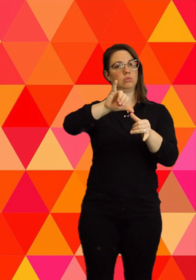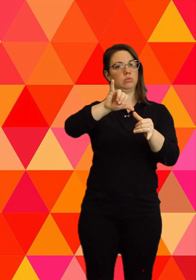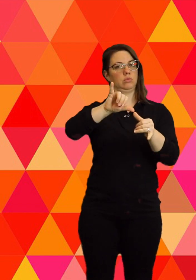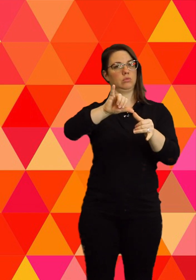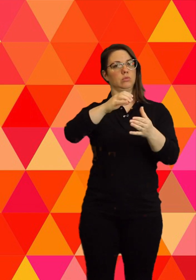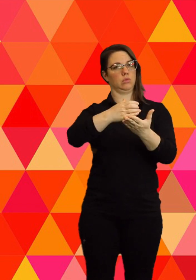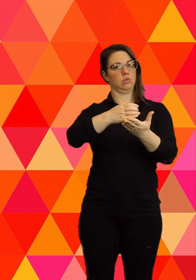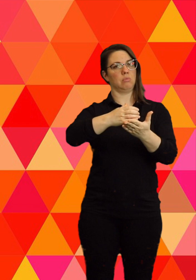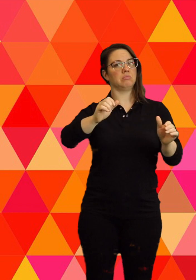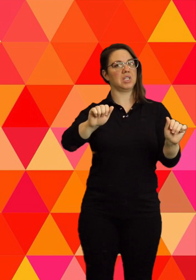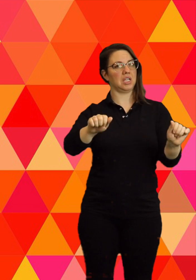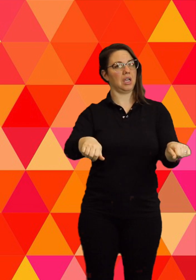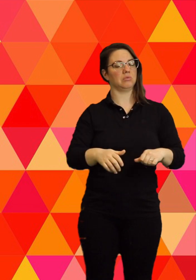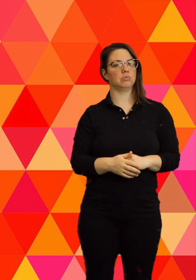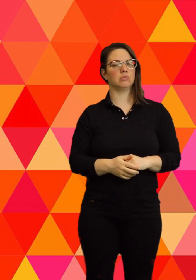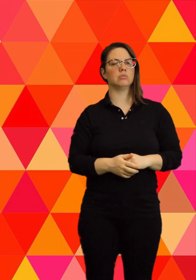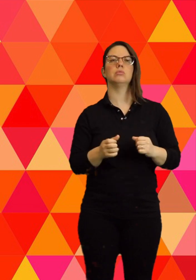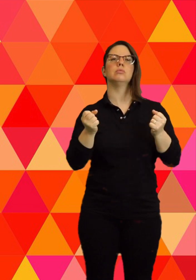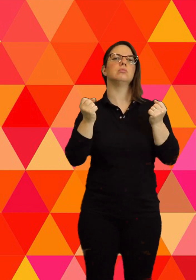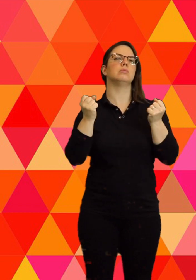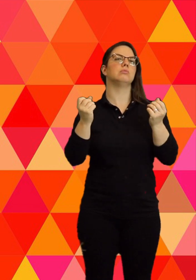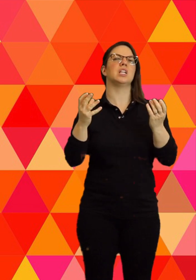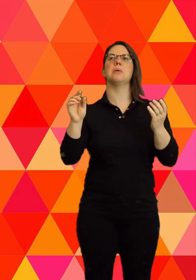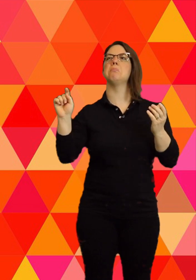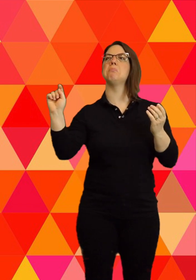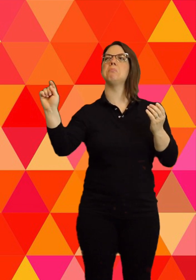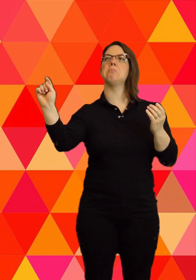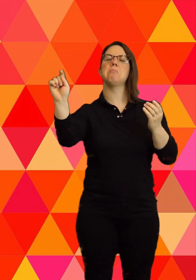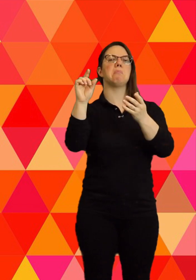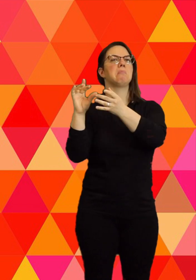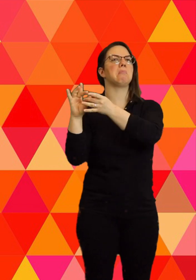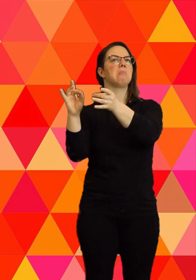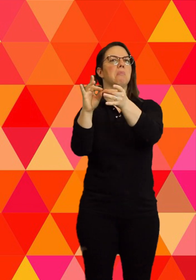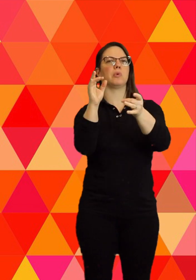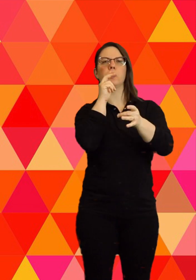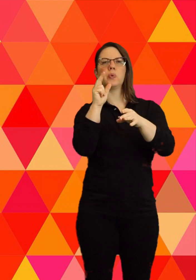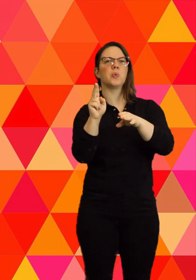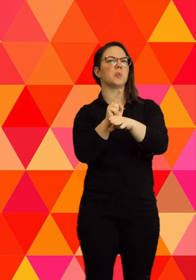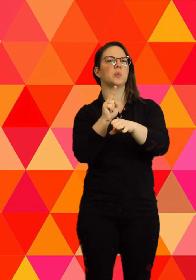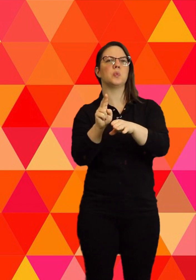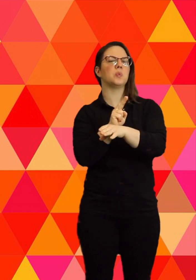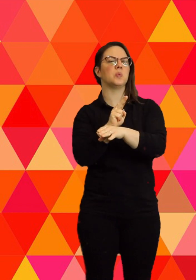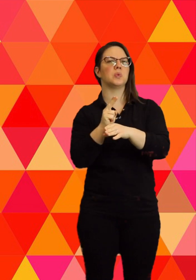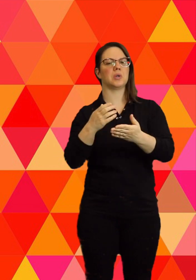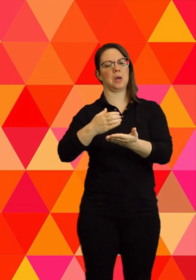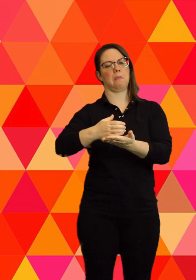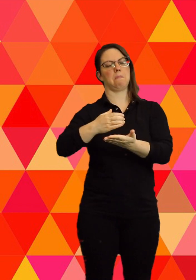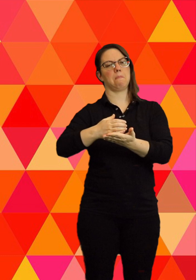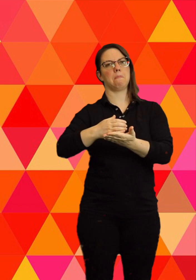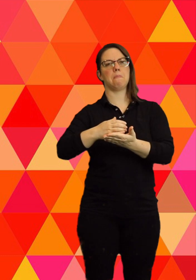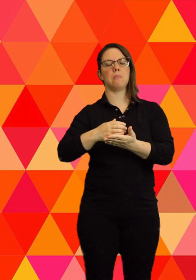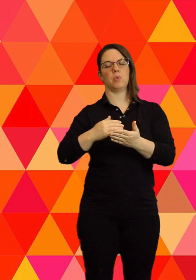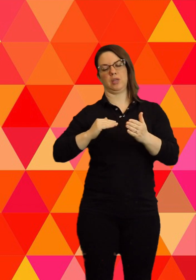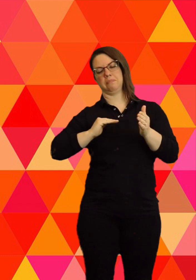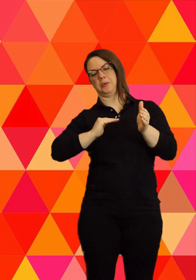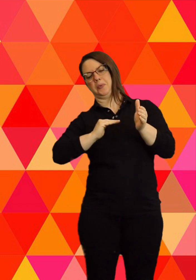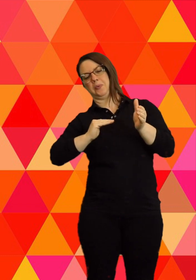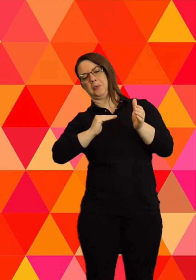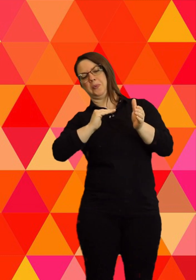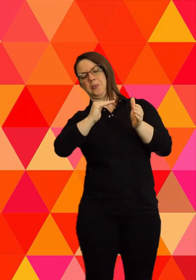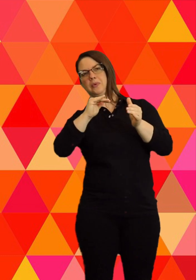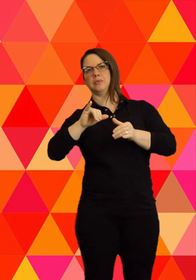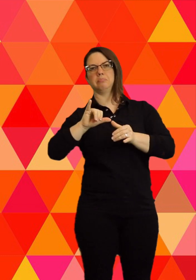don't use any measurements when they cook bannock, and I don't really use a whole lot of measurements, but we'll try